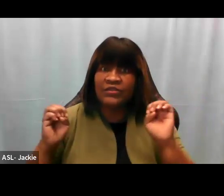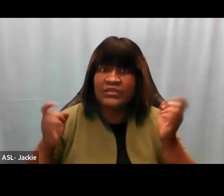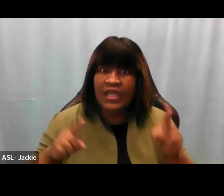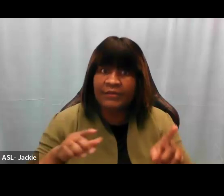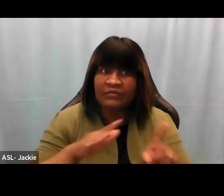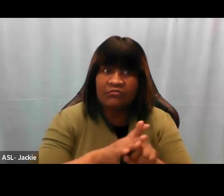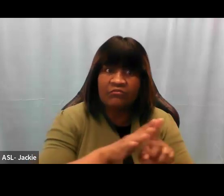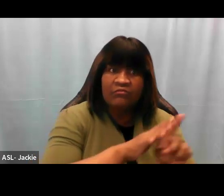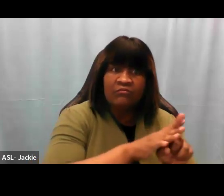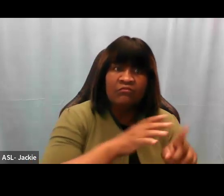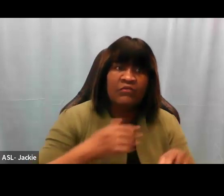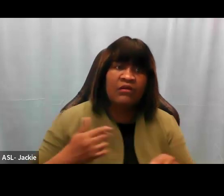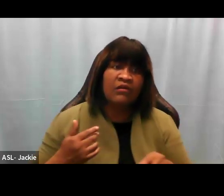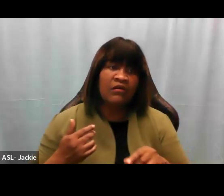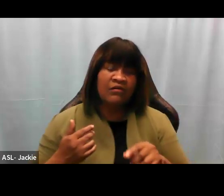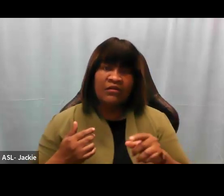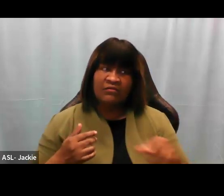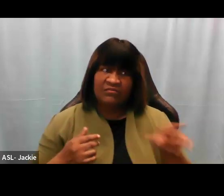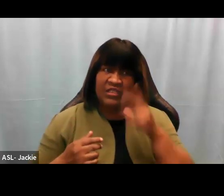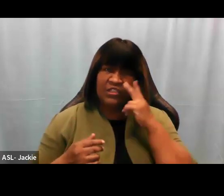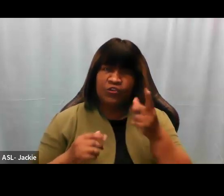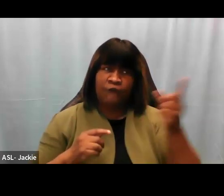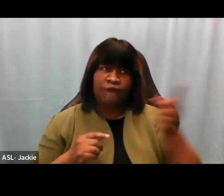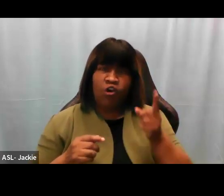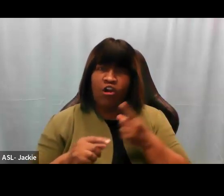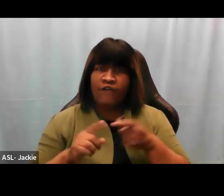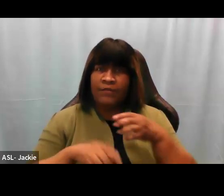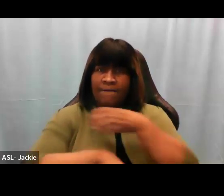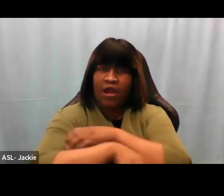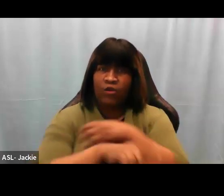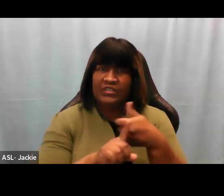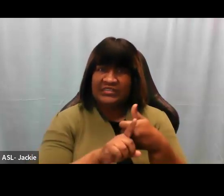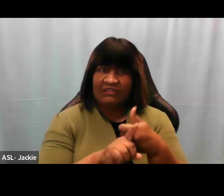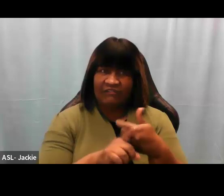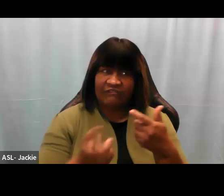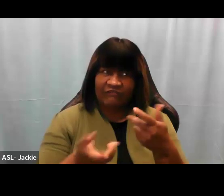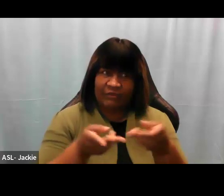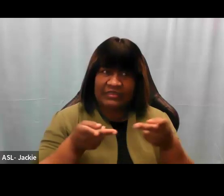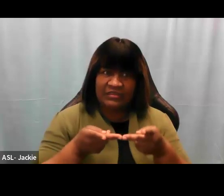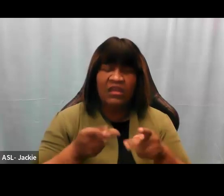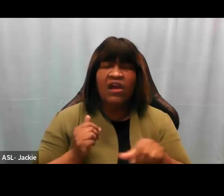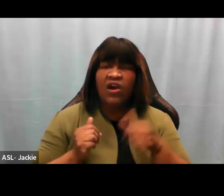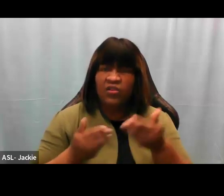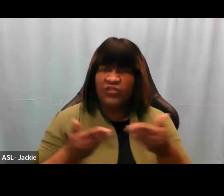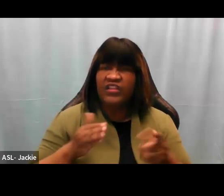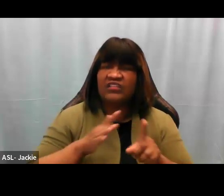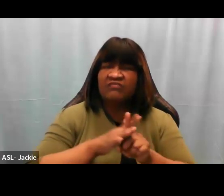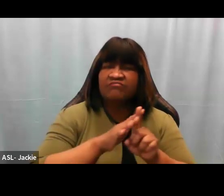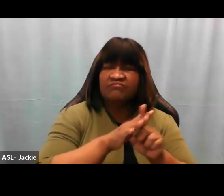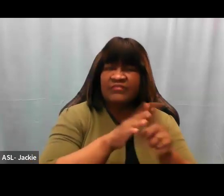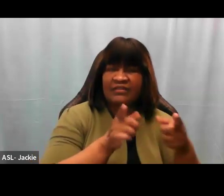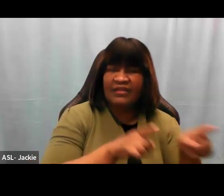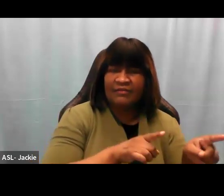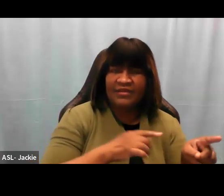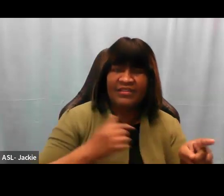more common because you're further from the power source, but also there's just other things that can happen. I'm not lying to